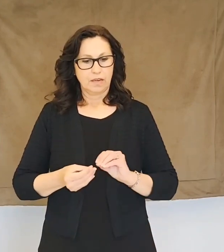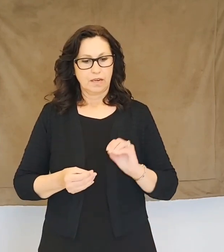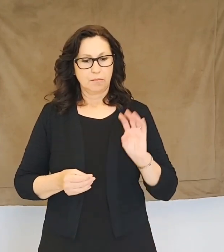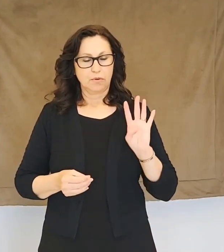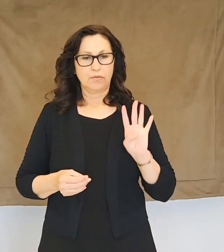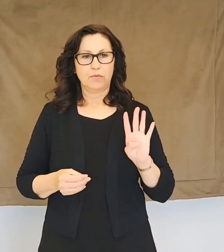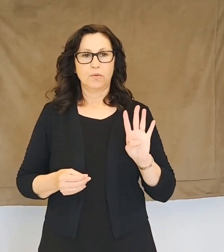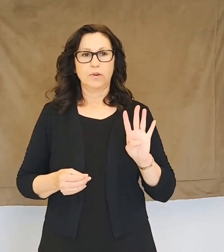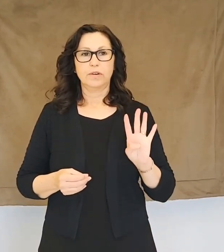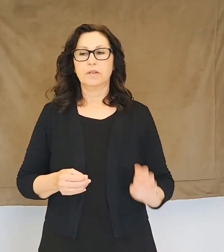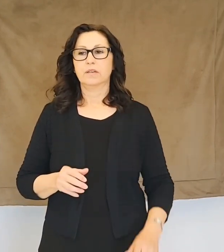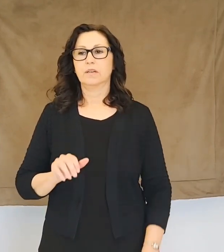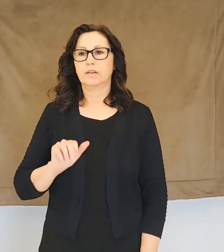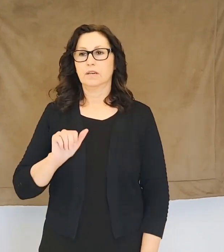three. Number four.